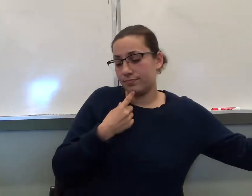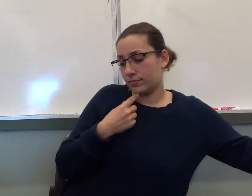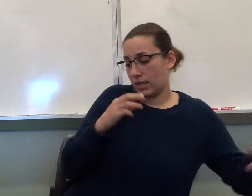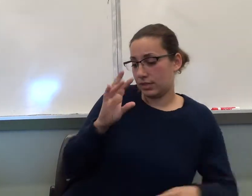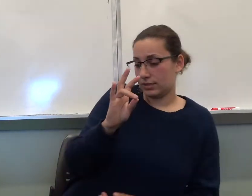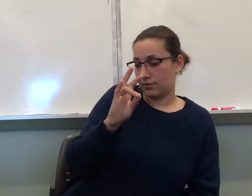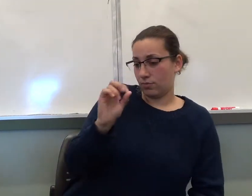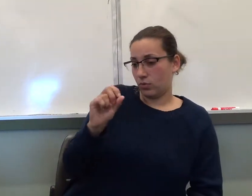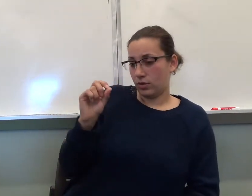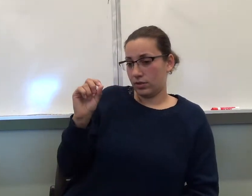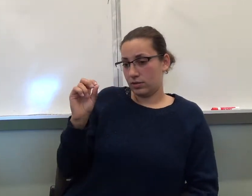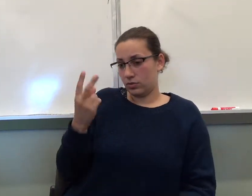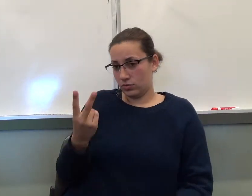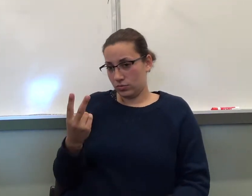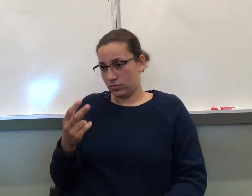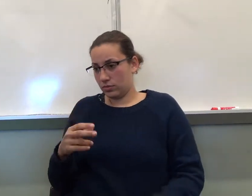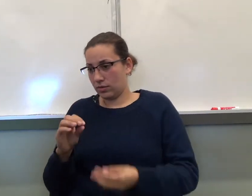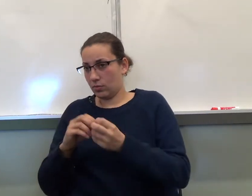29? 79.